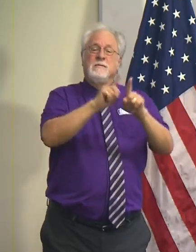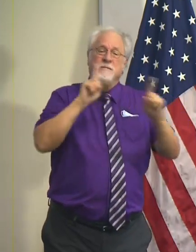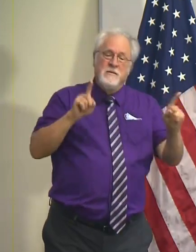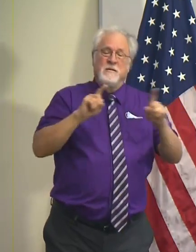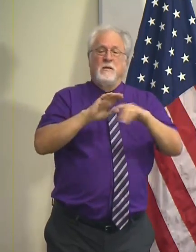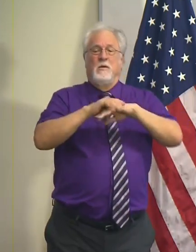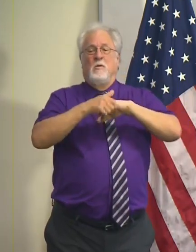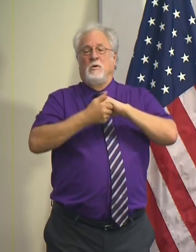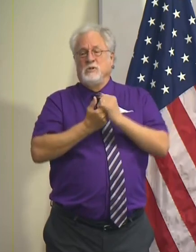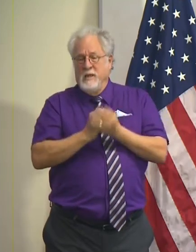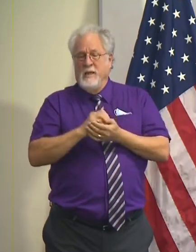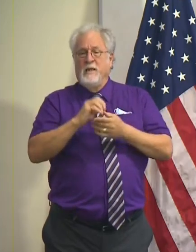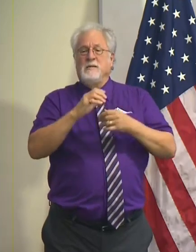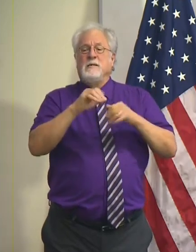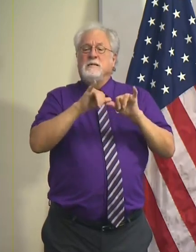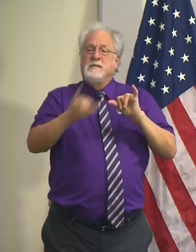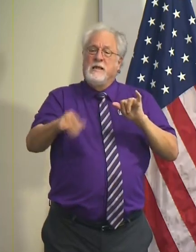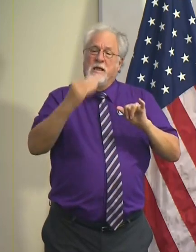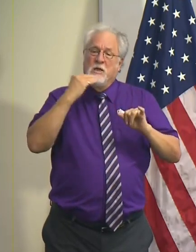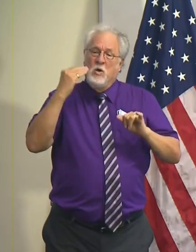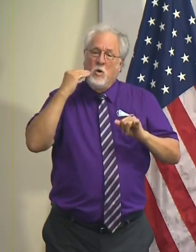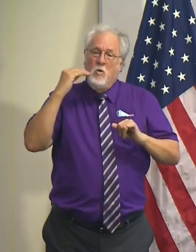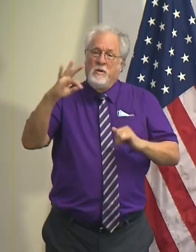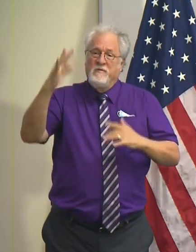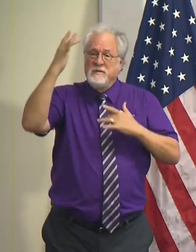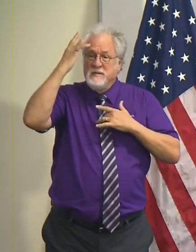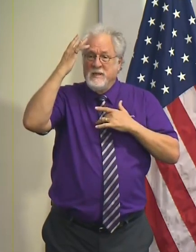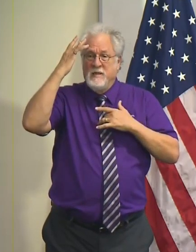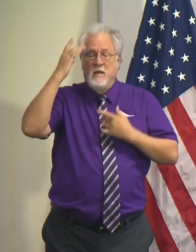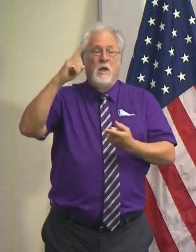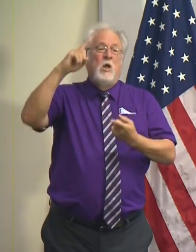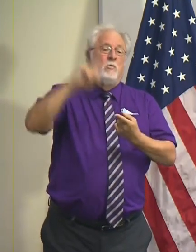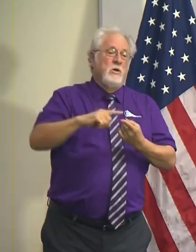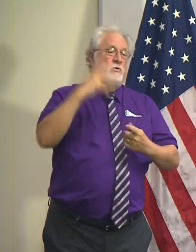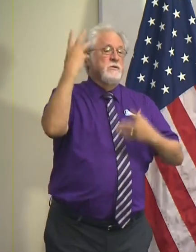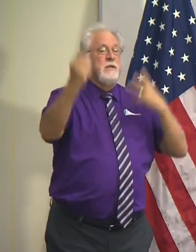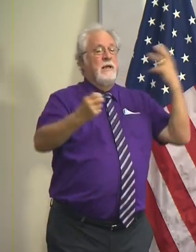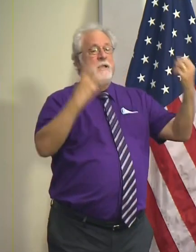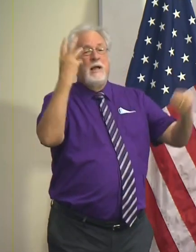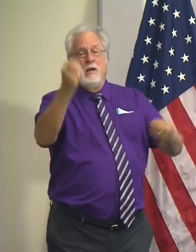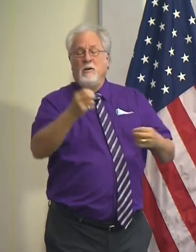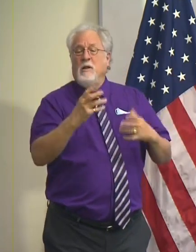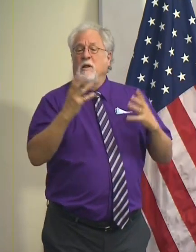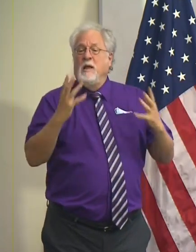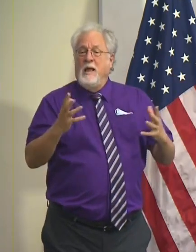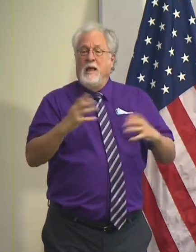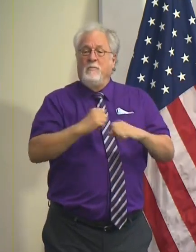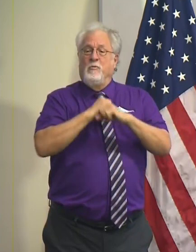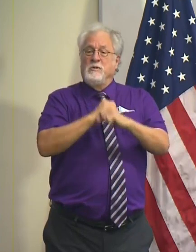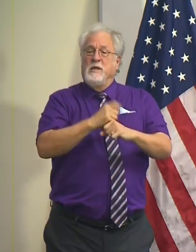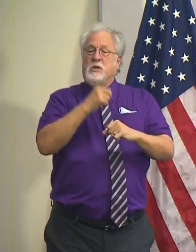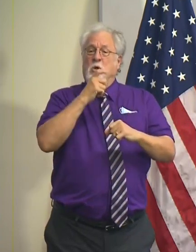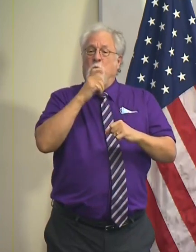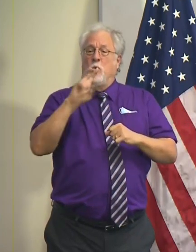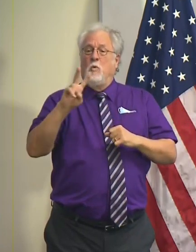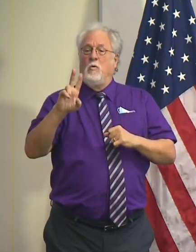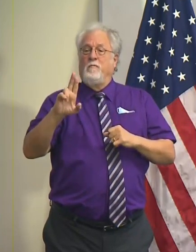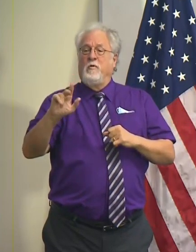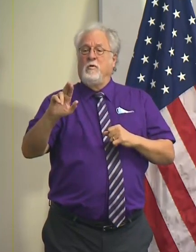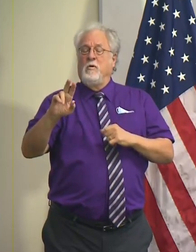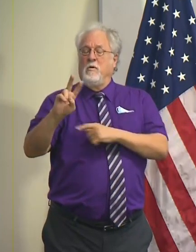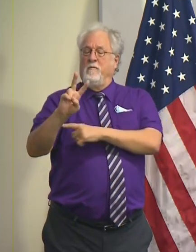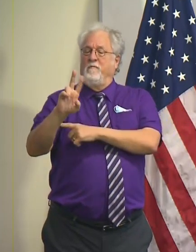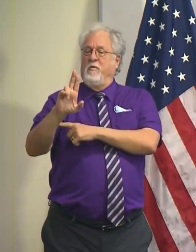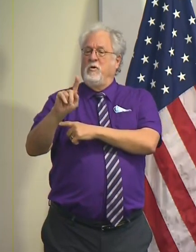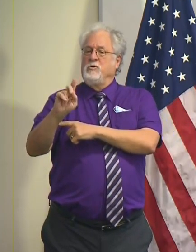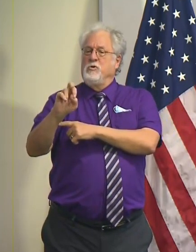is washing your hands, so is staying home if you're sick, reducing your activity, and protecting those who are vulnerable, and having those